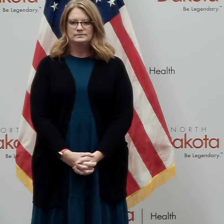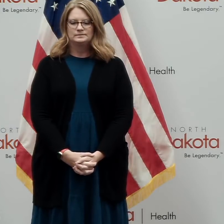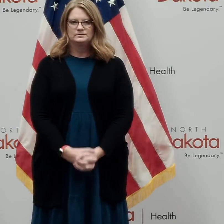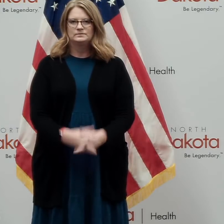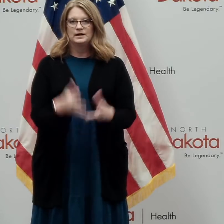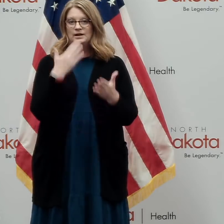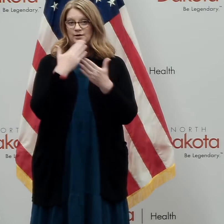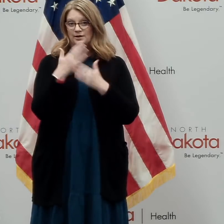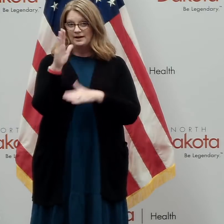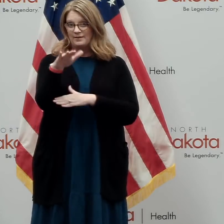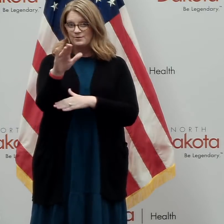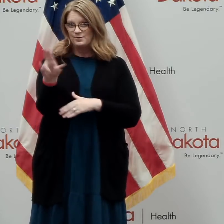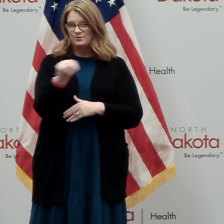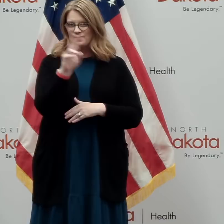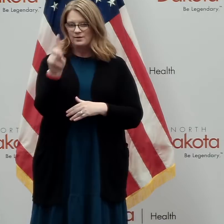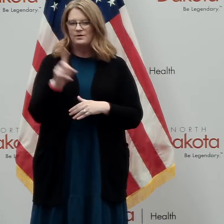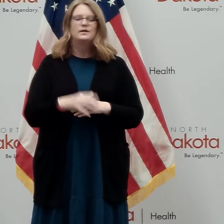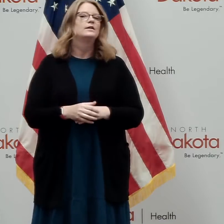Good afternoon, North Dakota.